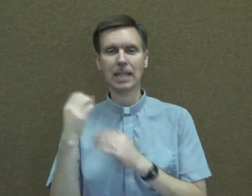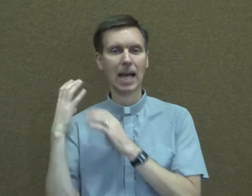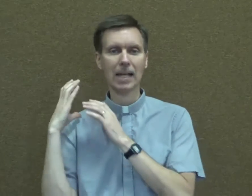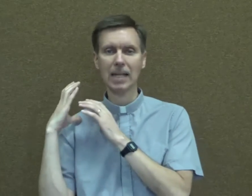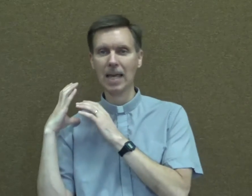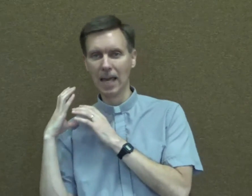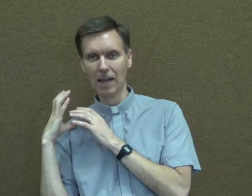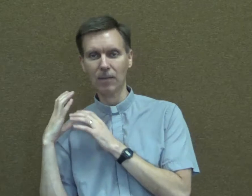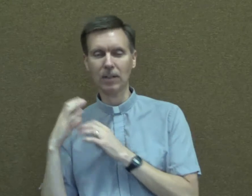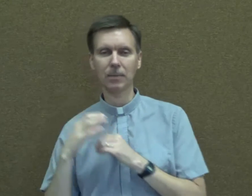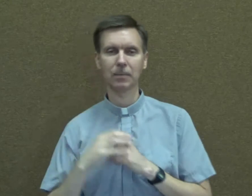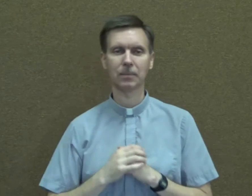not heavy."